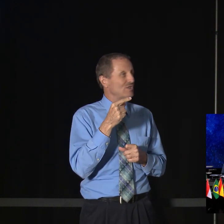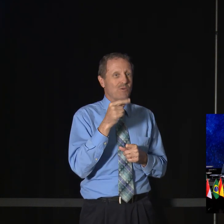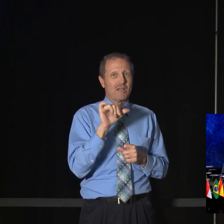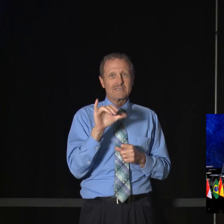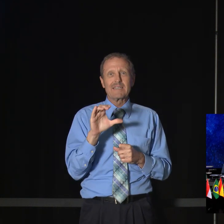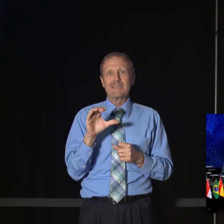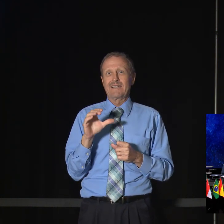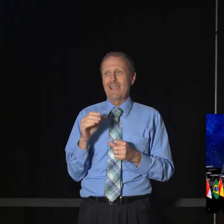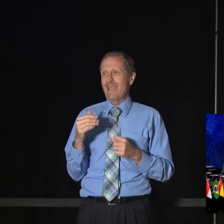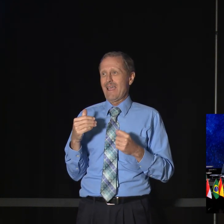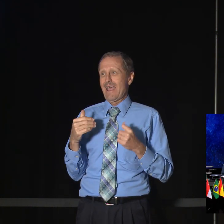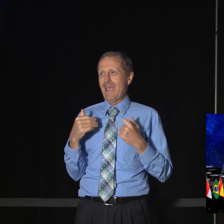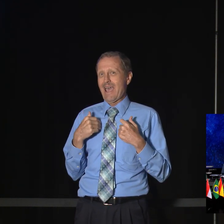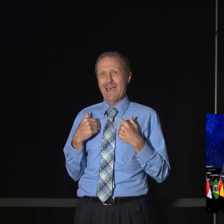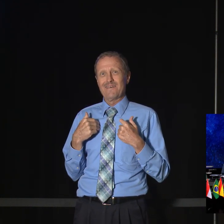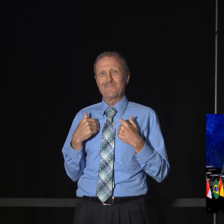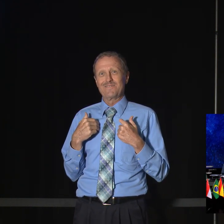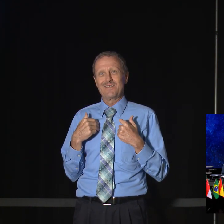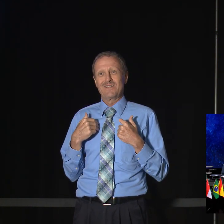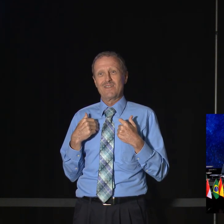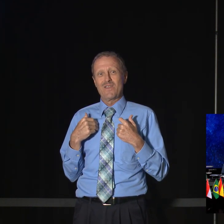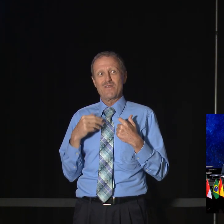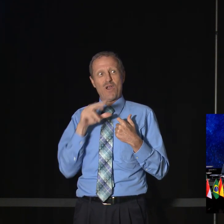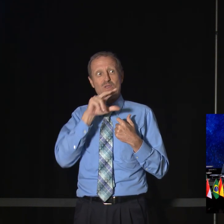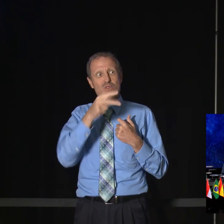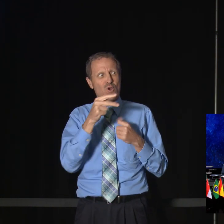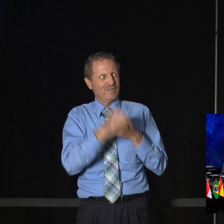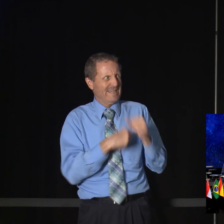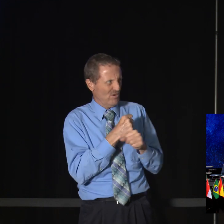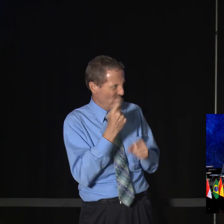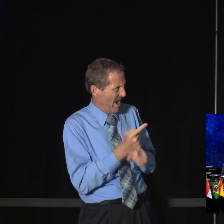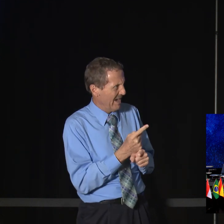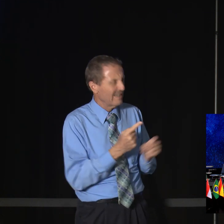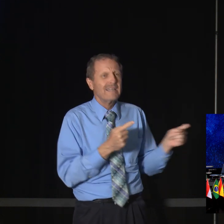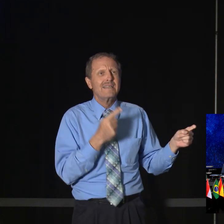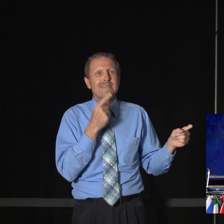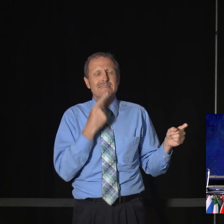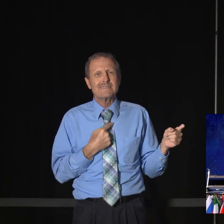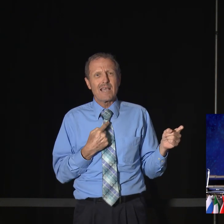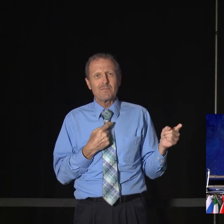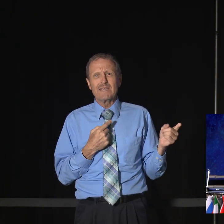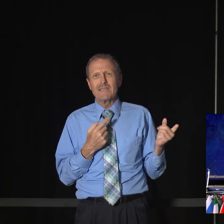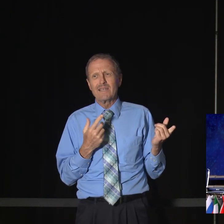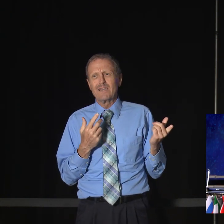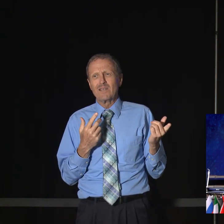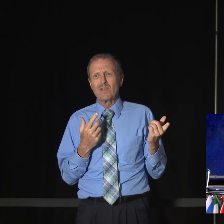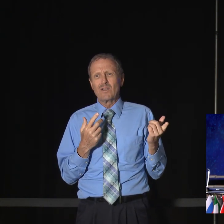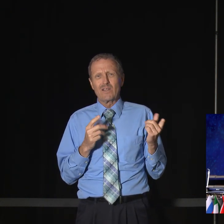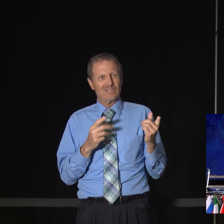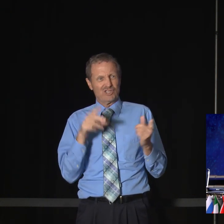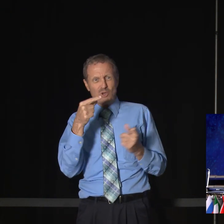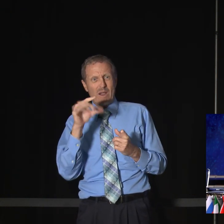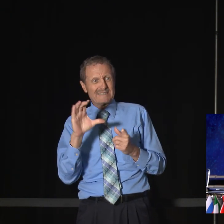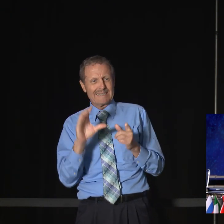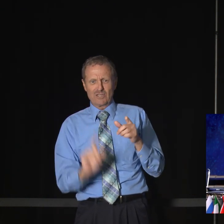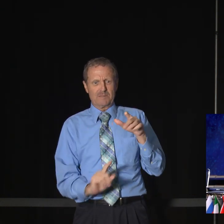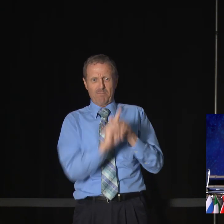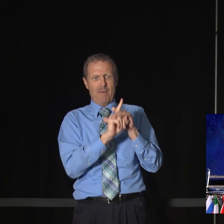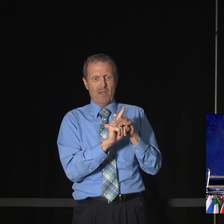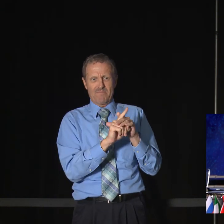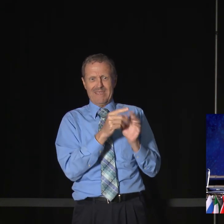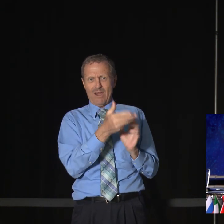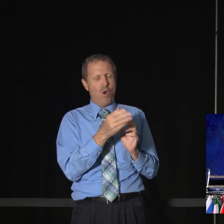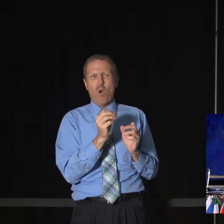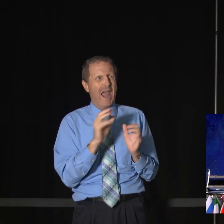has, this is their 3rd year of GYC in Guatemala. So can you tell us, did GYC just pop up and in